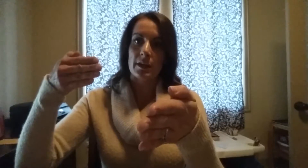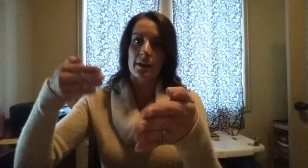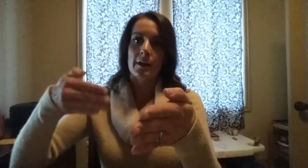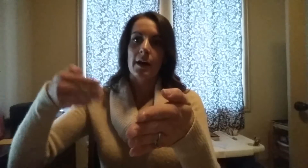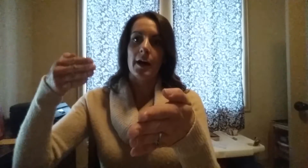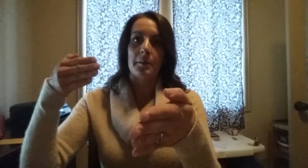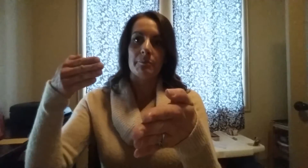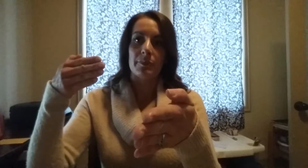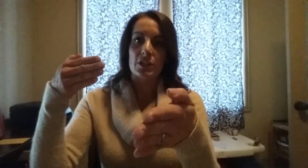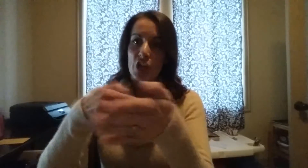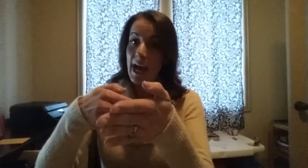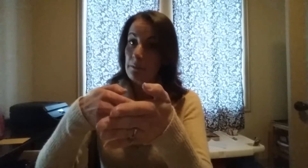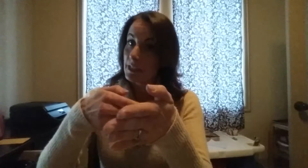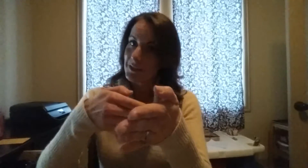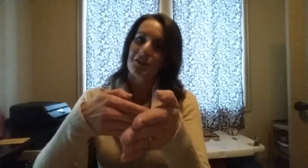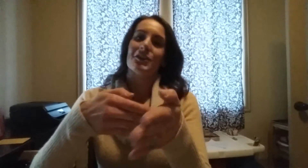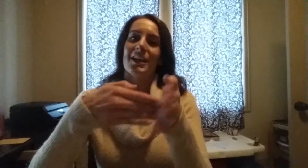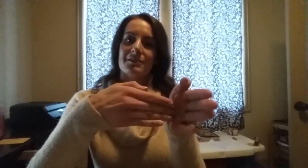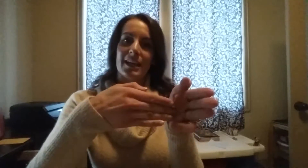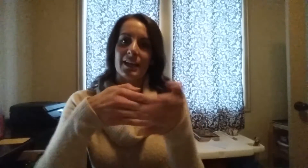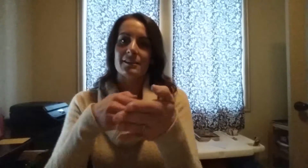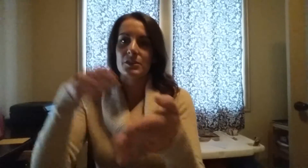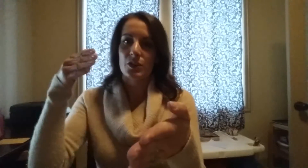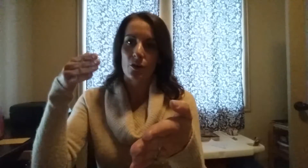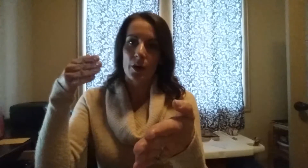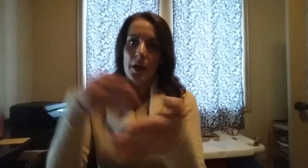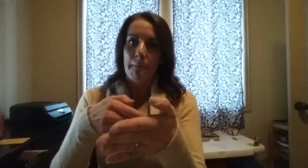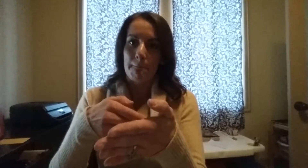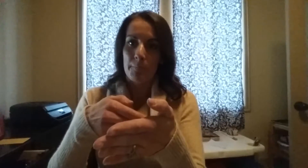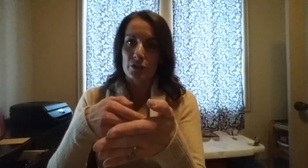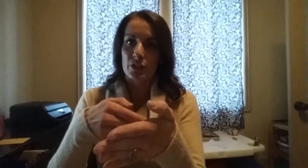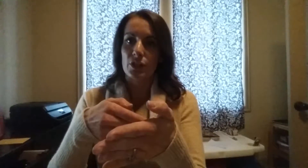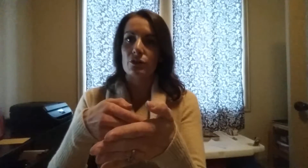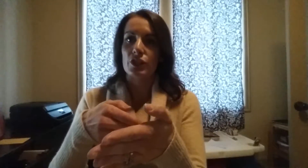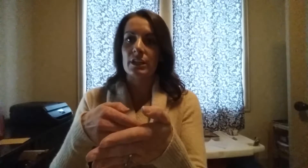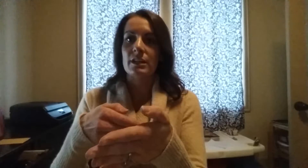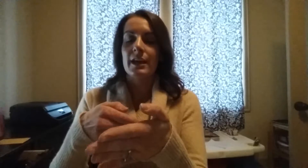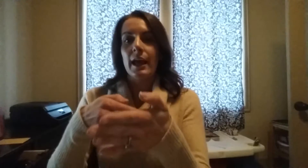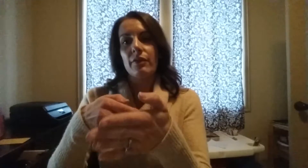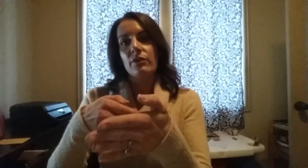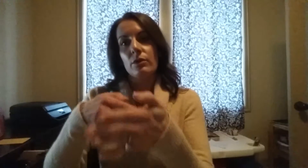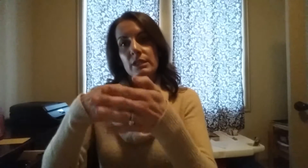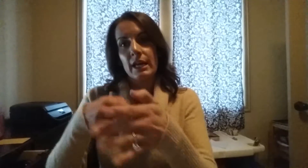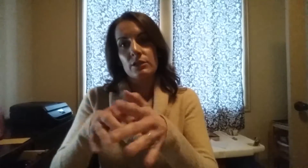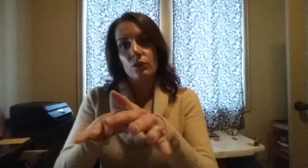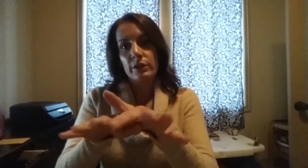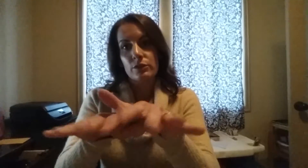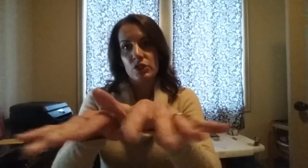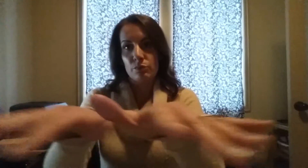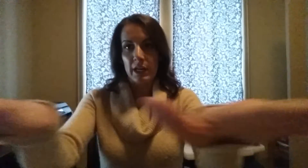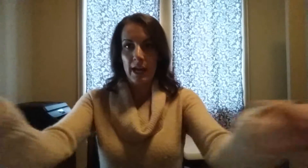be jabbed into your left hand. So persecution, and then those hands are going to spread